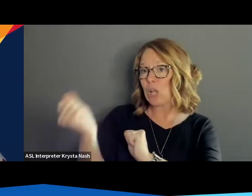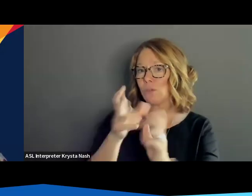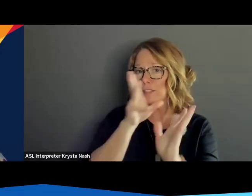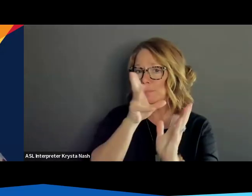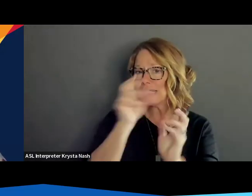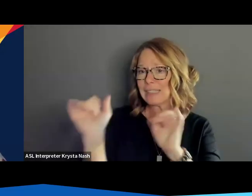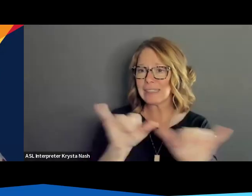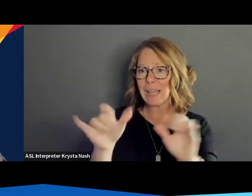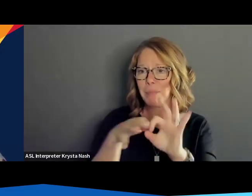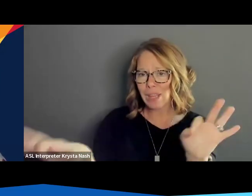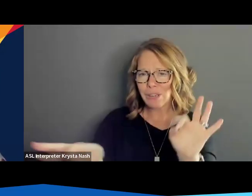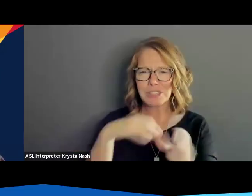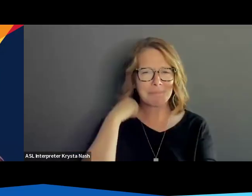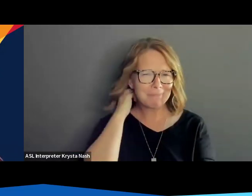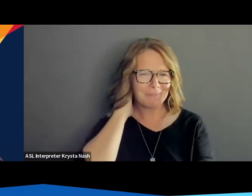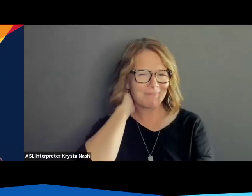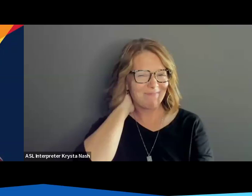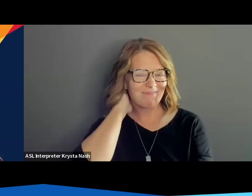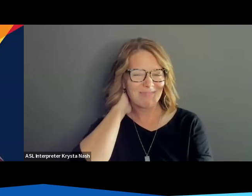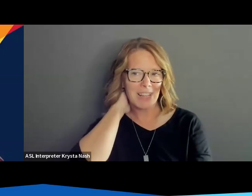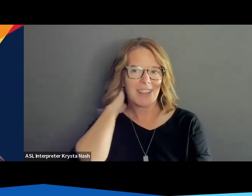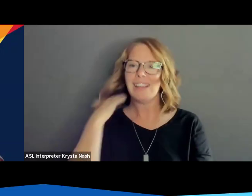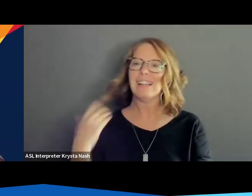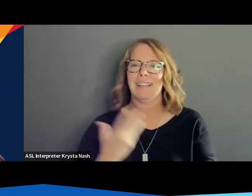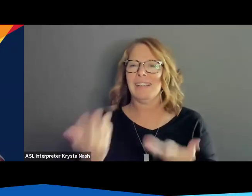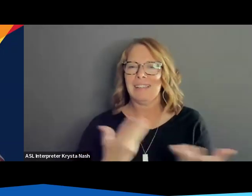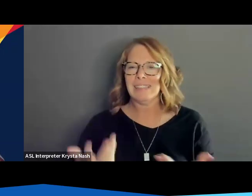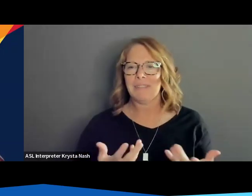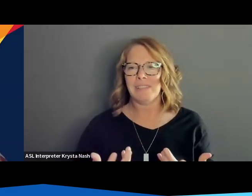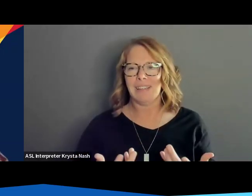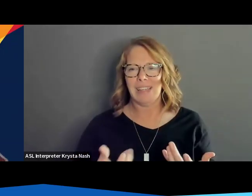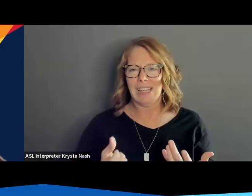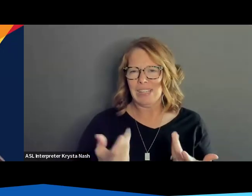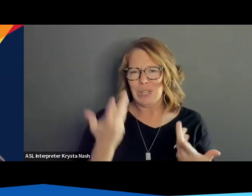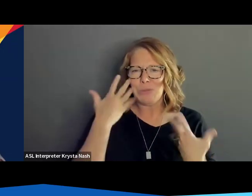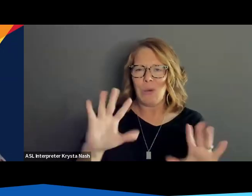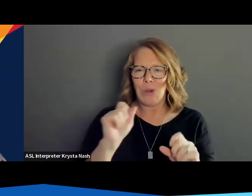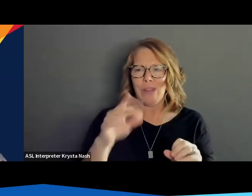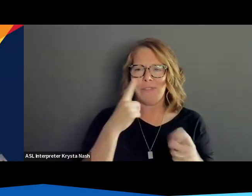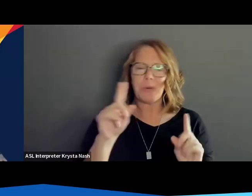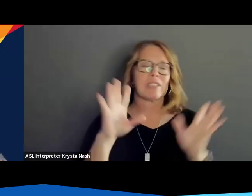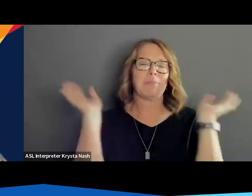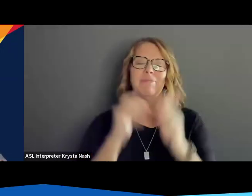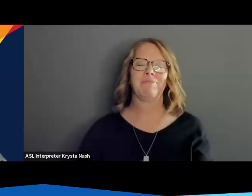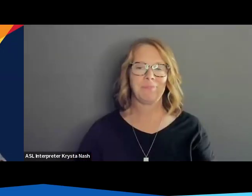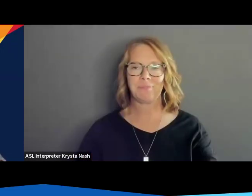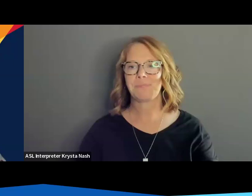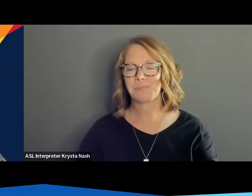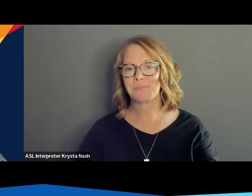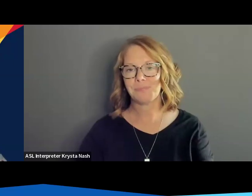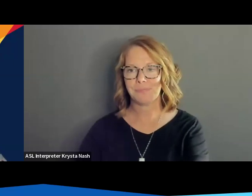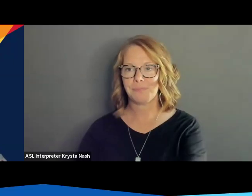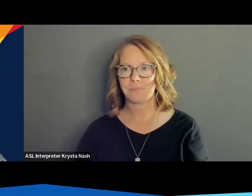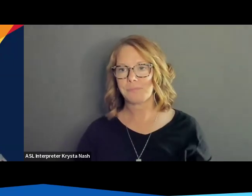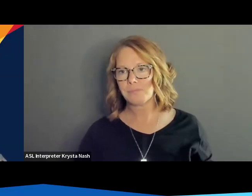same dialect of the language." And so it's like, well, if you don't know if it works, why would you do that? But anyway,